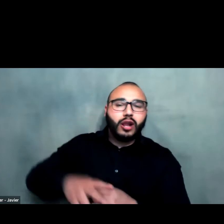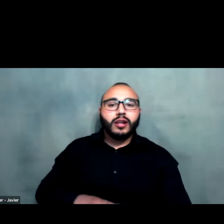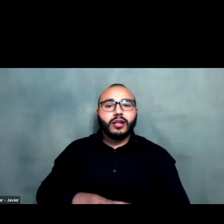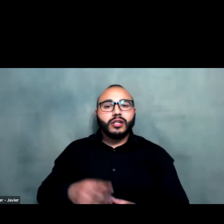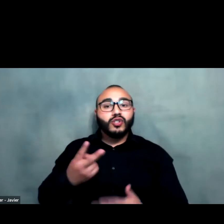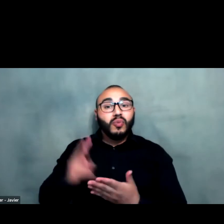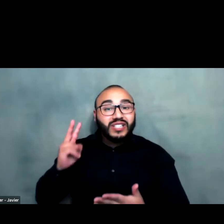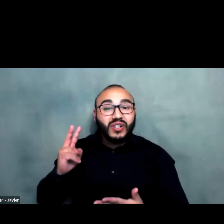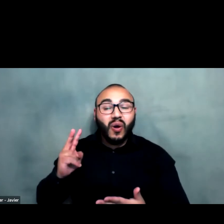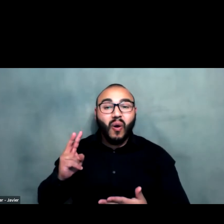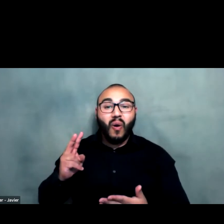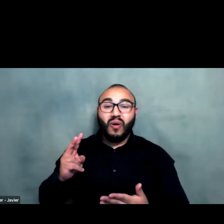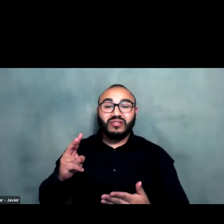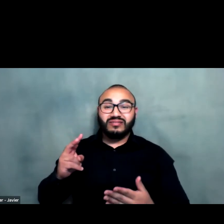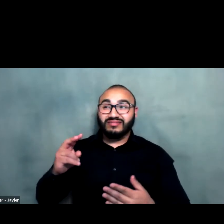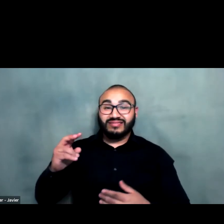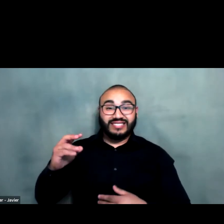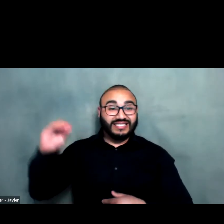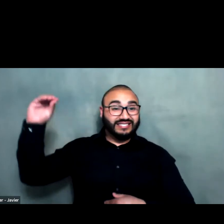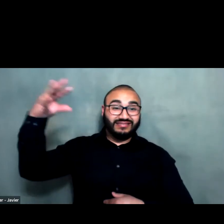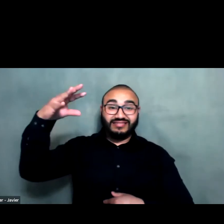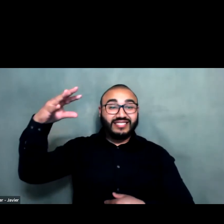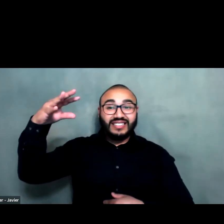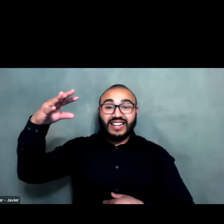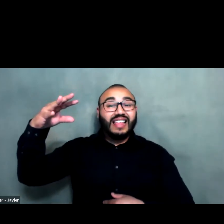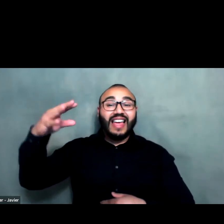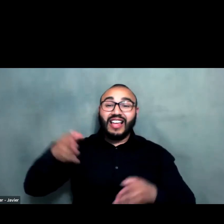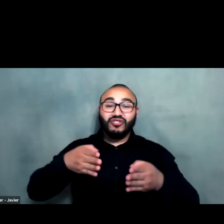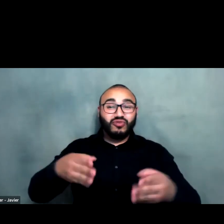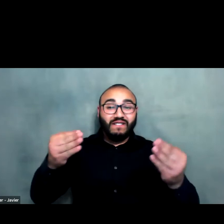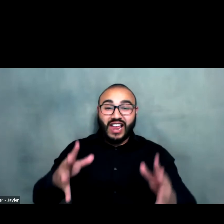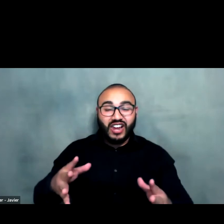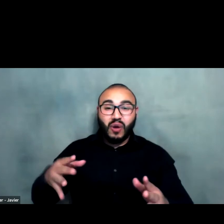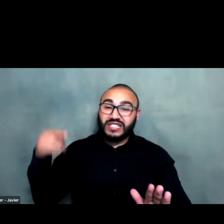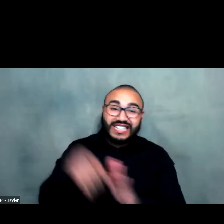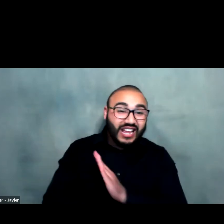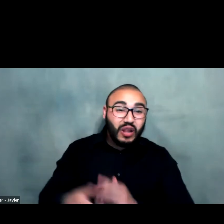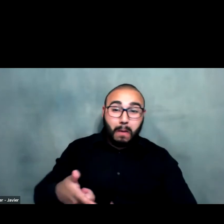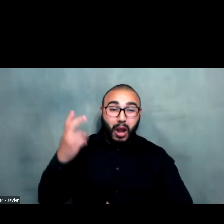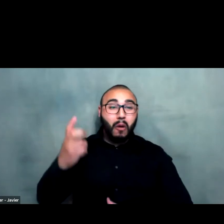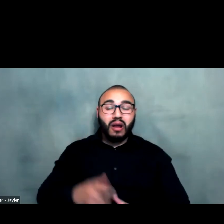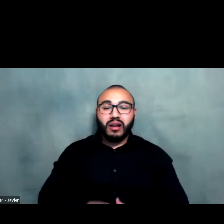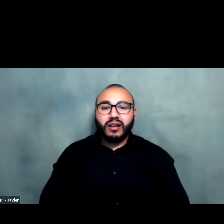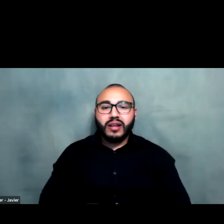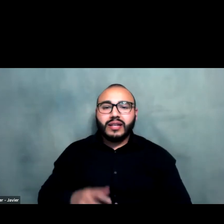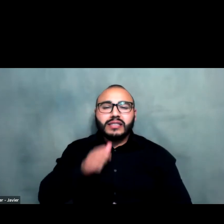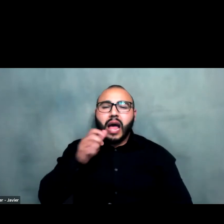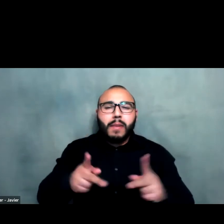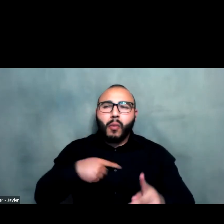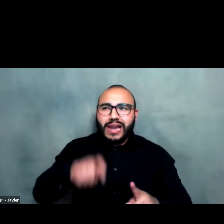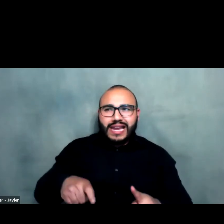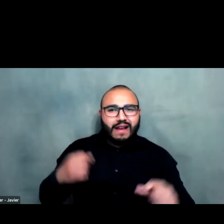broad daylight. I bring this up because we all have the same enemy. It's not people we need to fight. It's